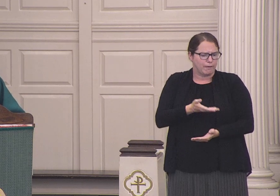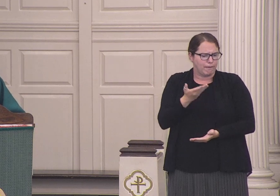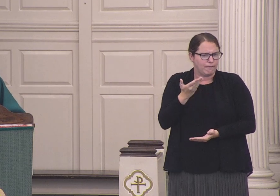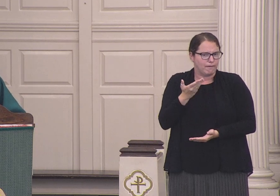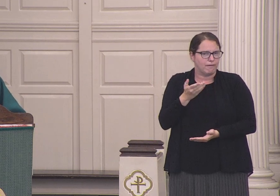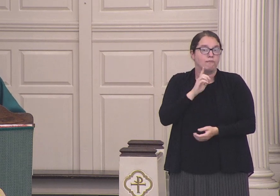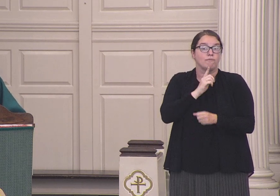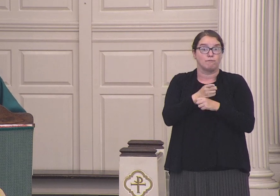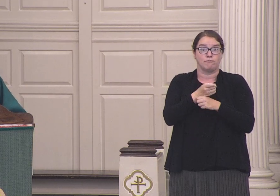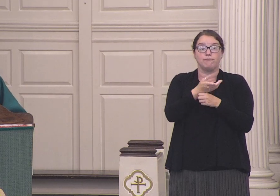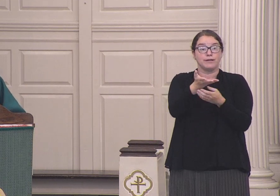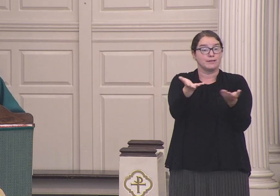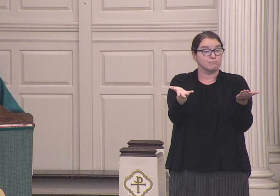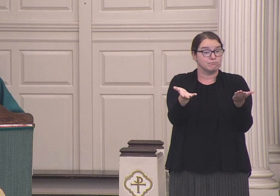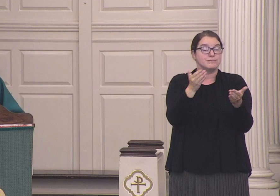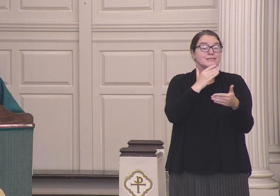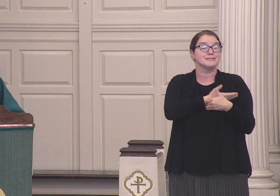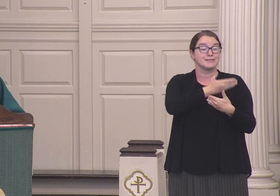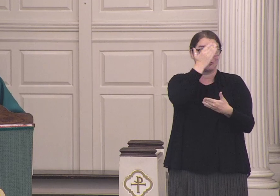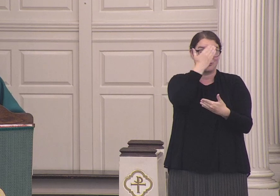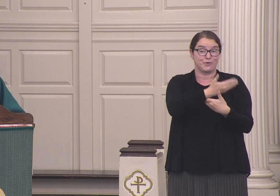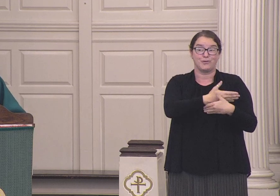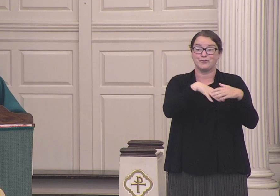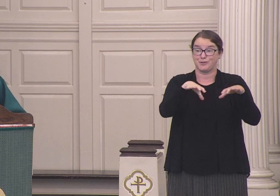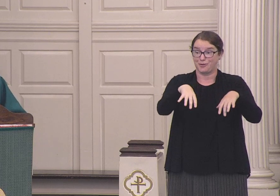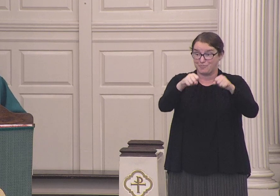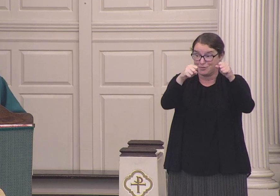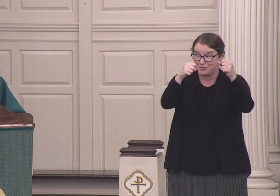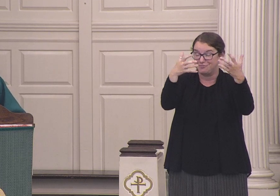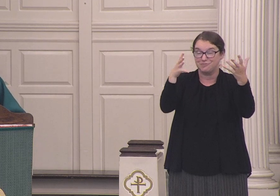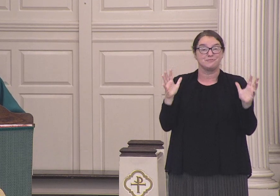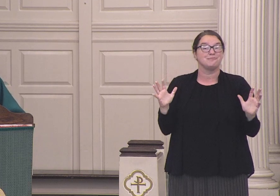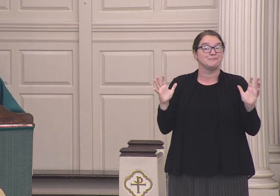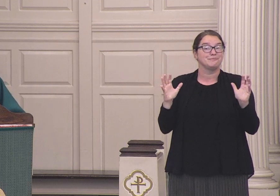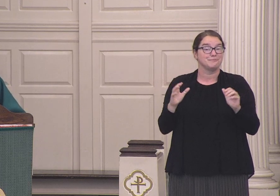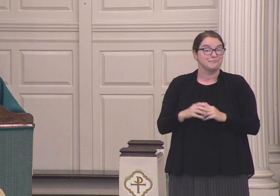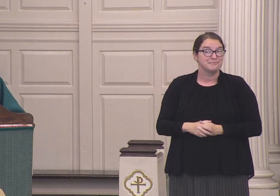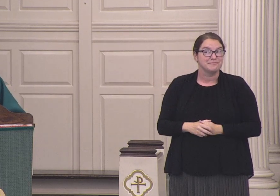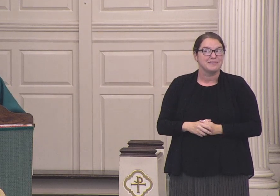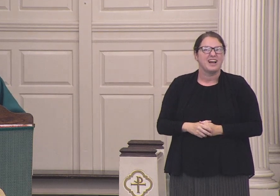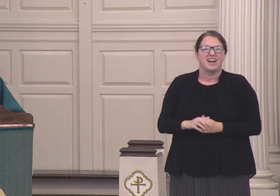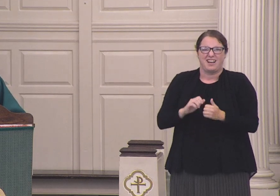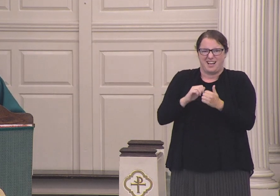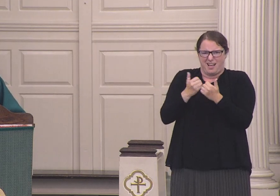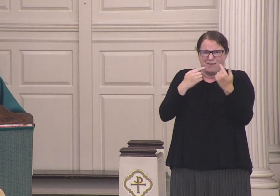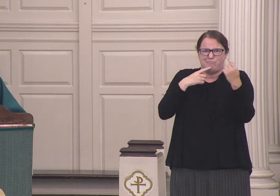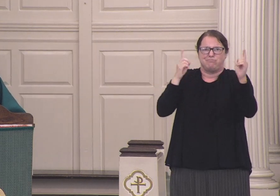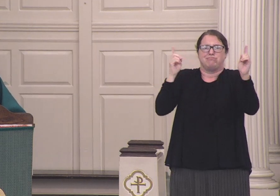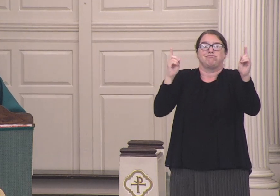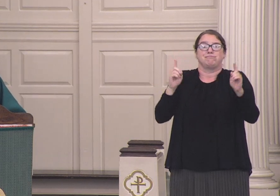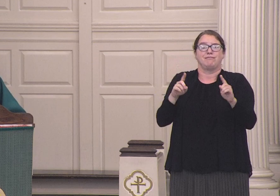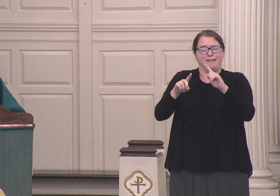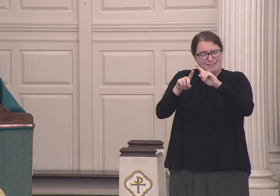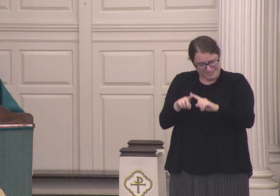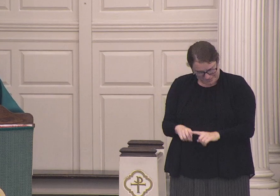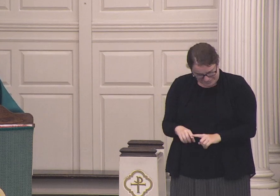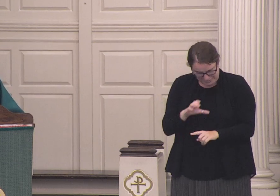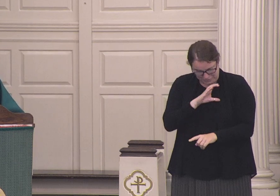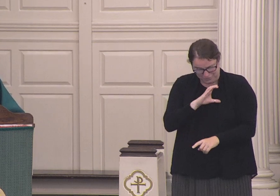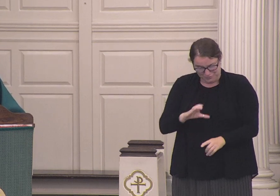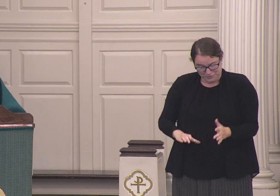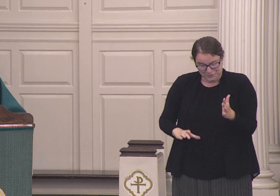adopted sons and daughters. And this is only possible in Jesus Christ and through Jesus